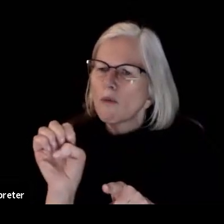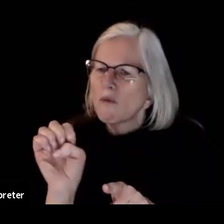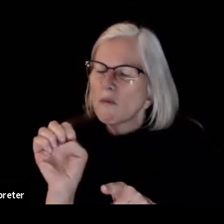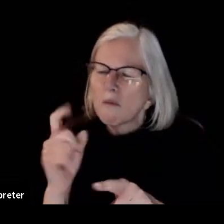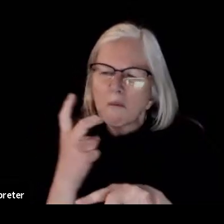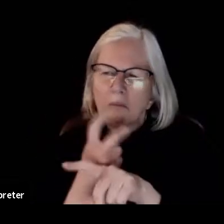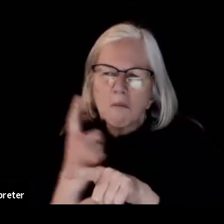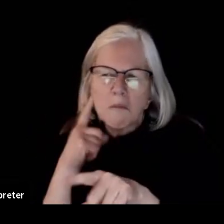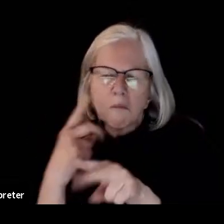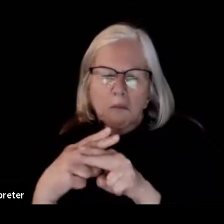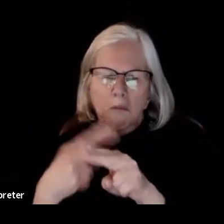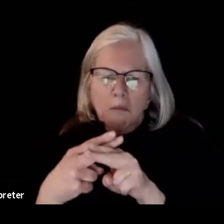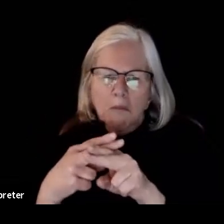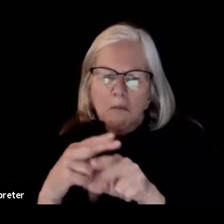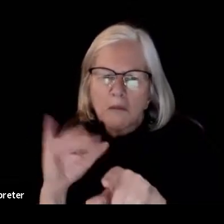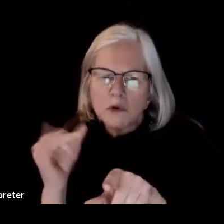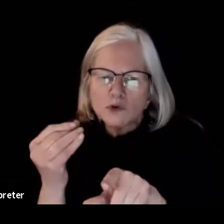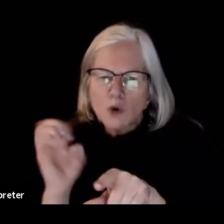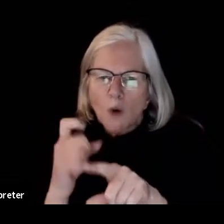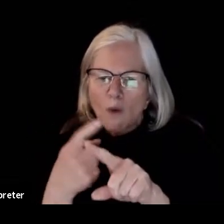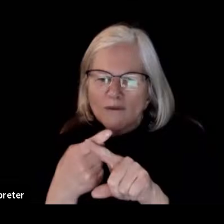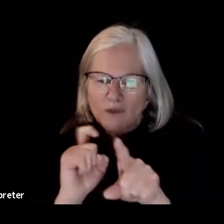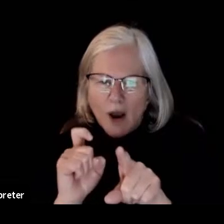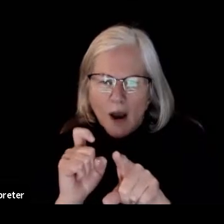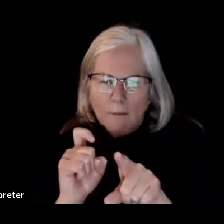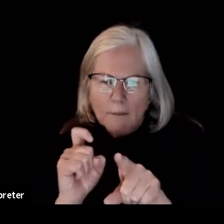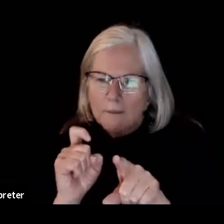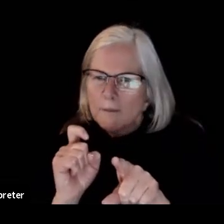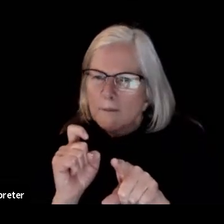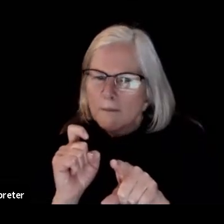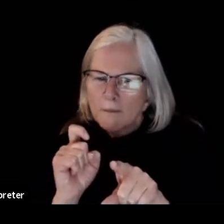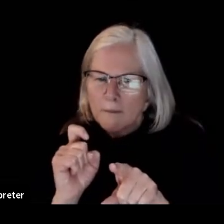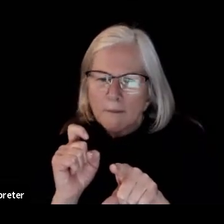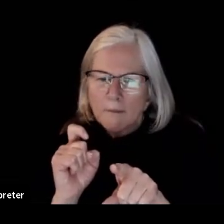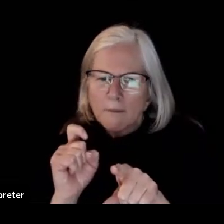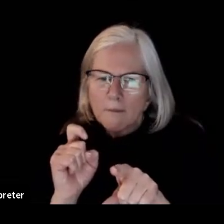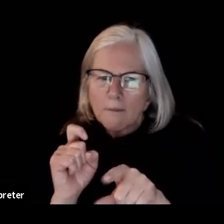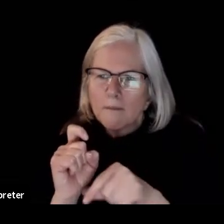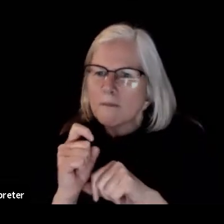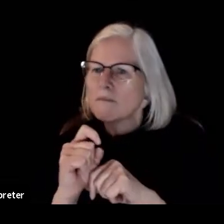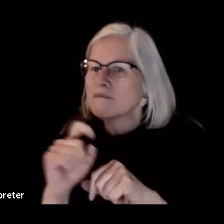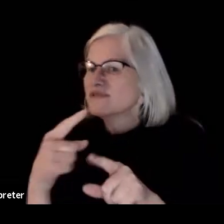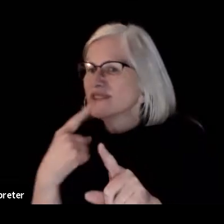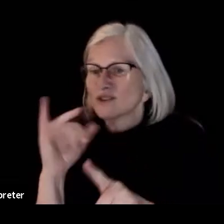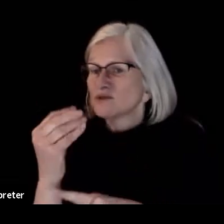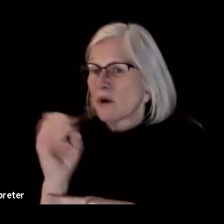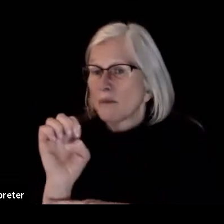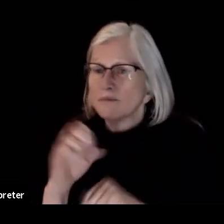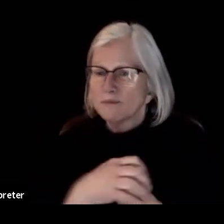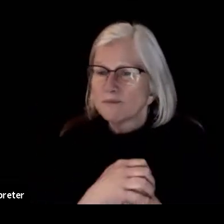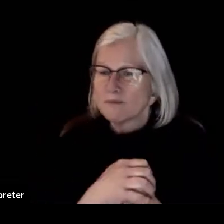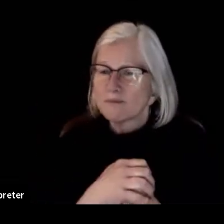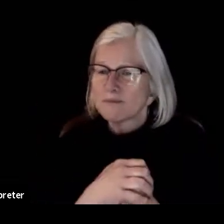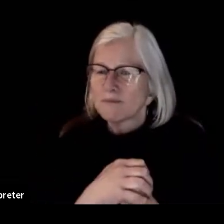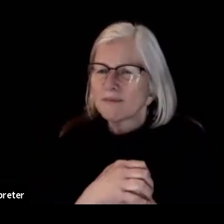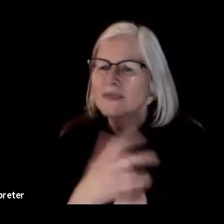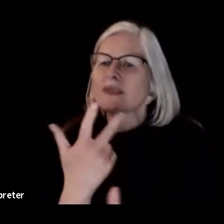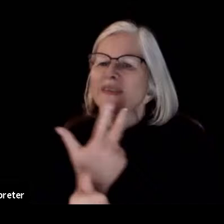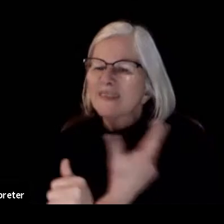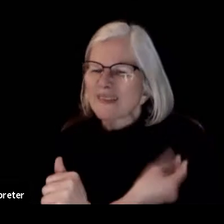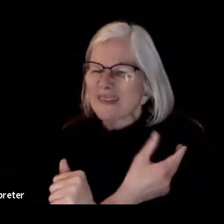open. Yeah, hi, thanks. My question is about the vaccine connector and some concerns I've been hearing